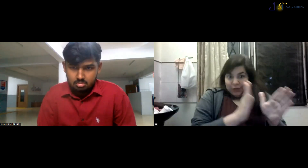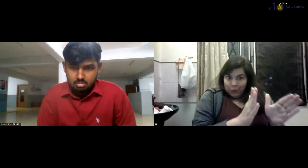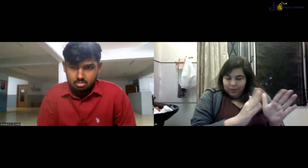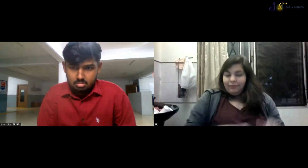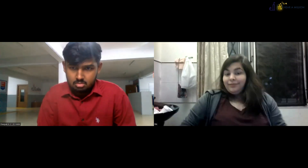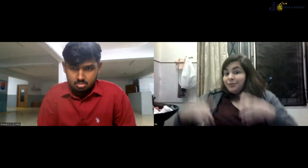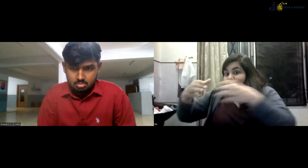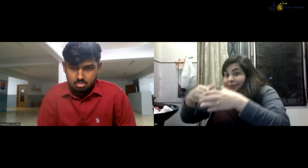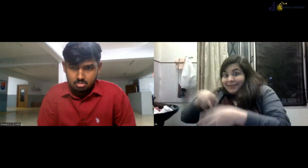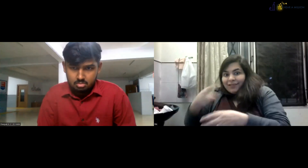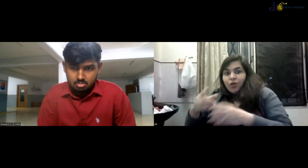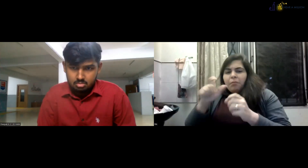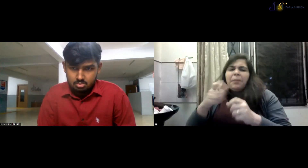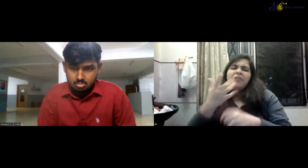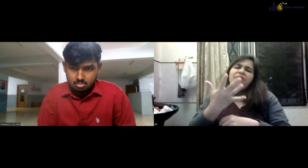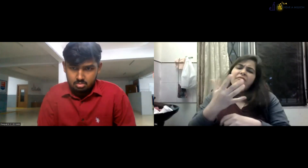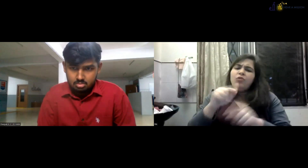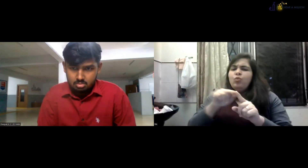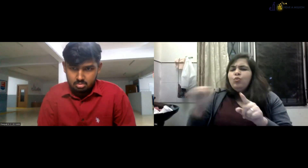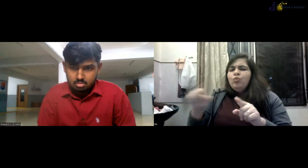good. The other people you can,